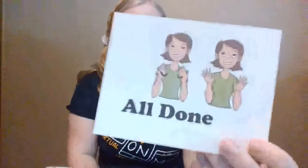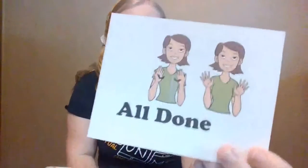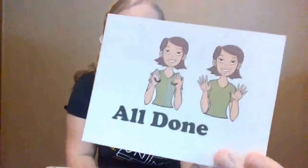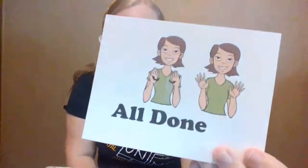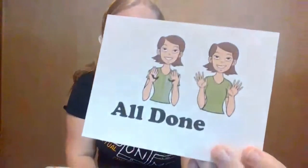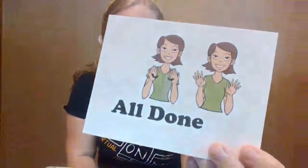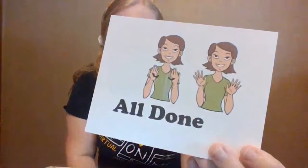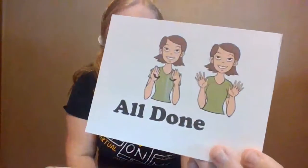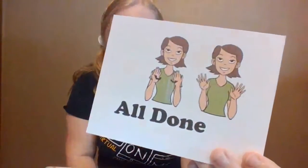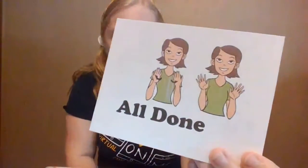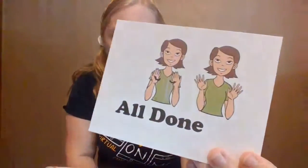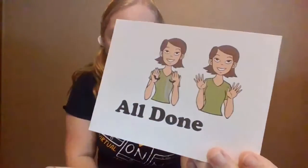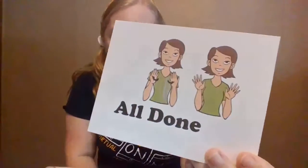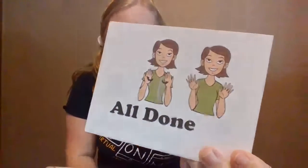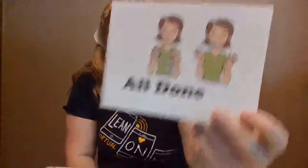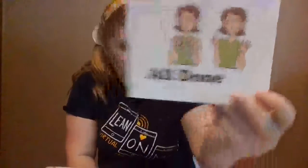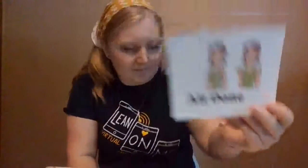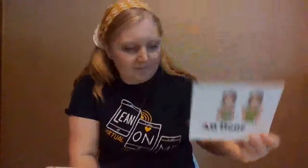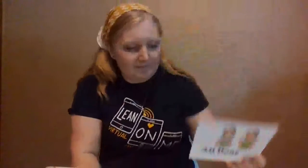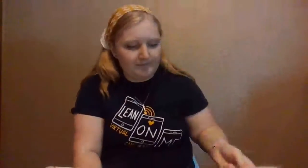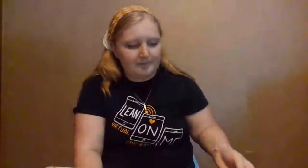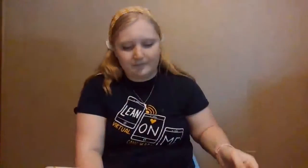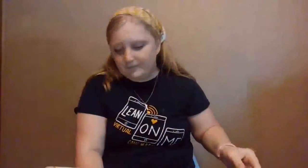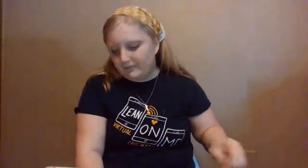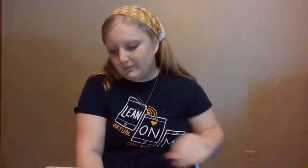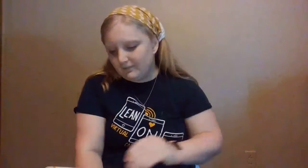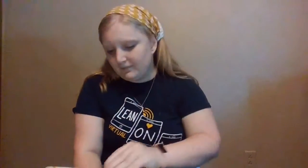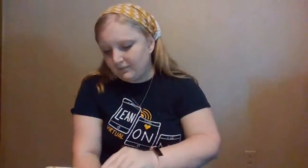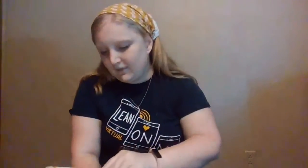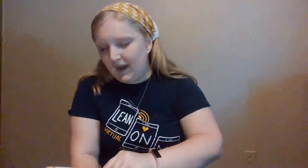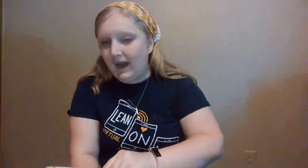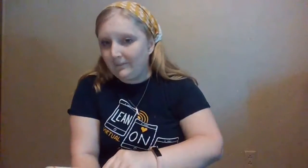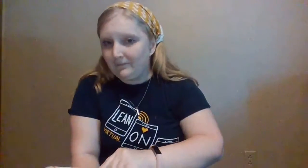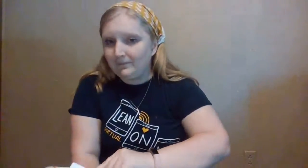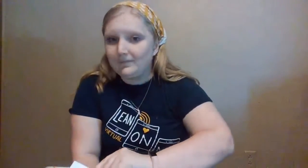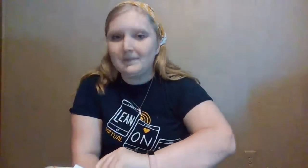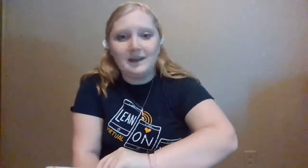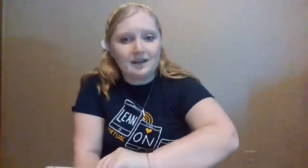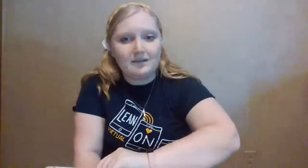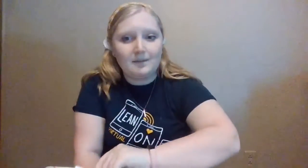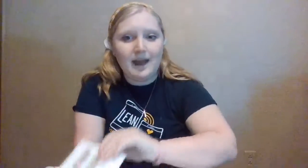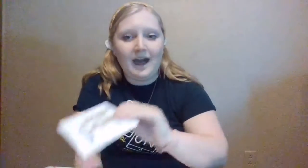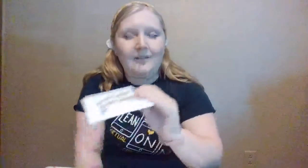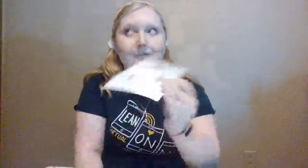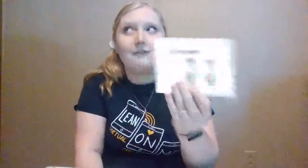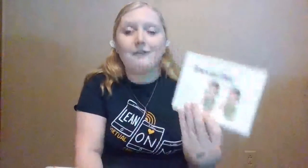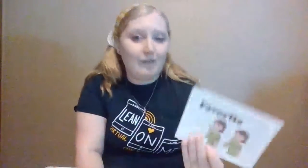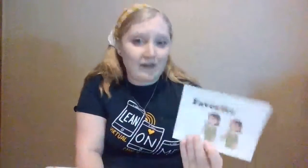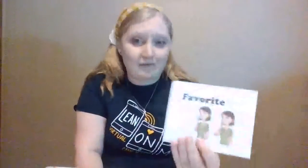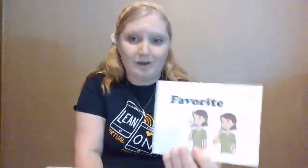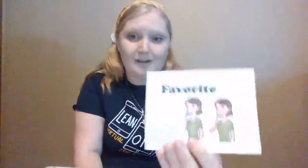Either way. All done. Okay. Next we have